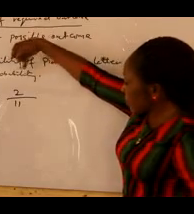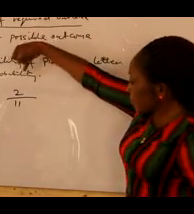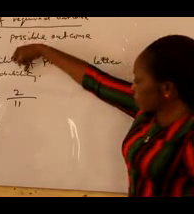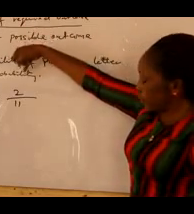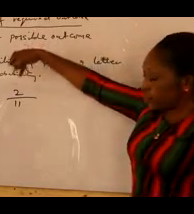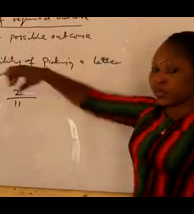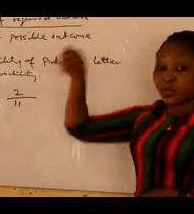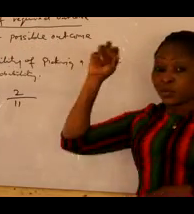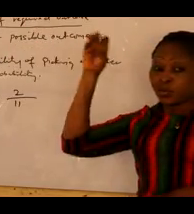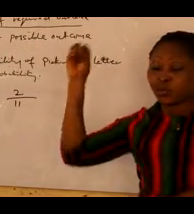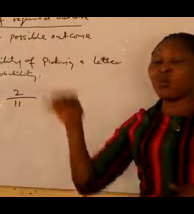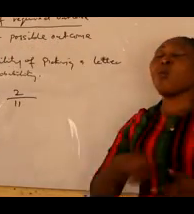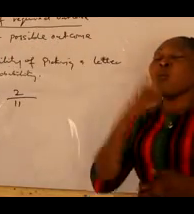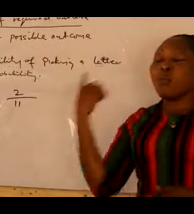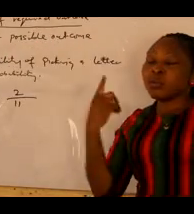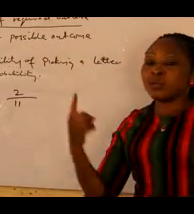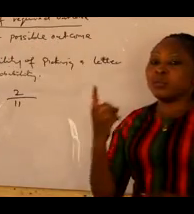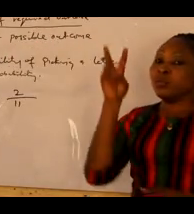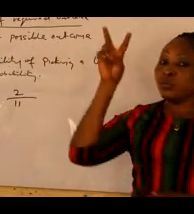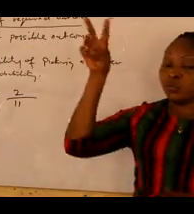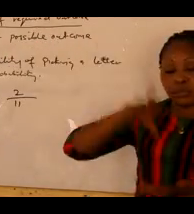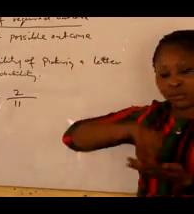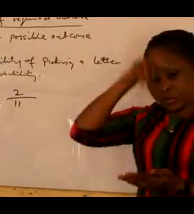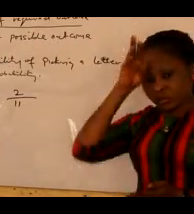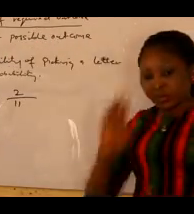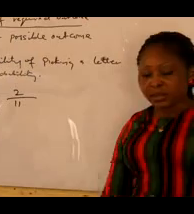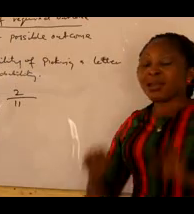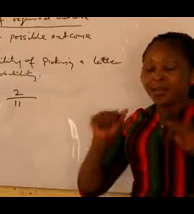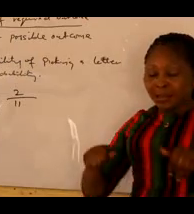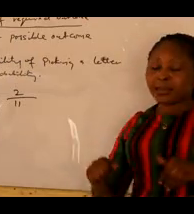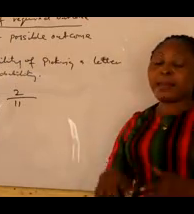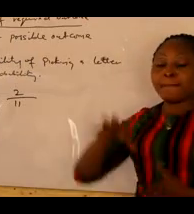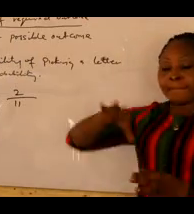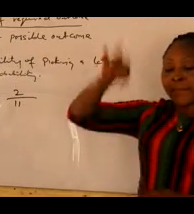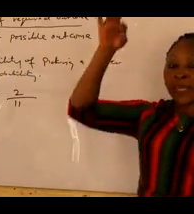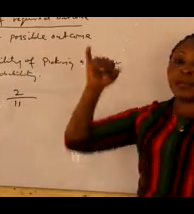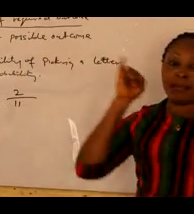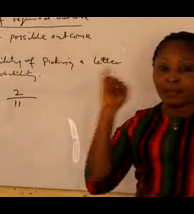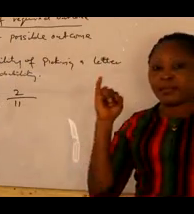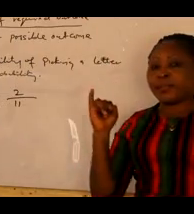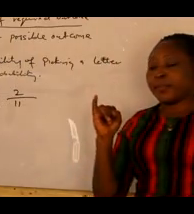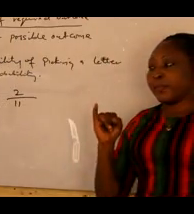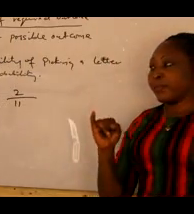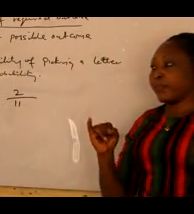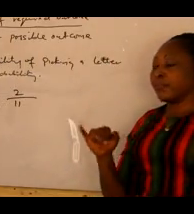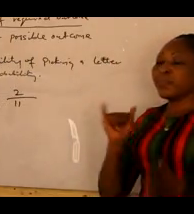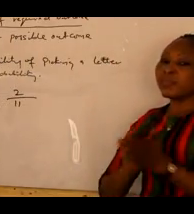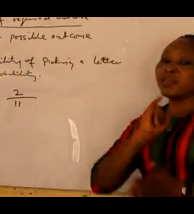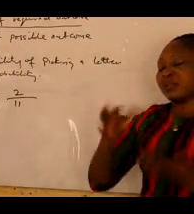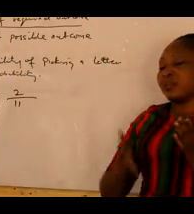11. That 2 of 11, the probability of picking the letter I. That's very simple. That's very